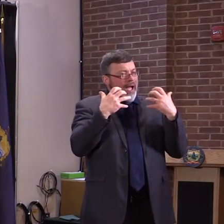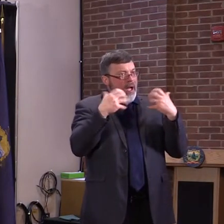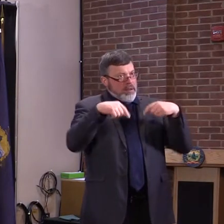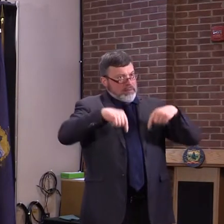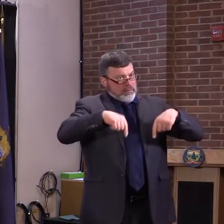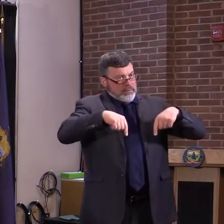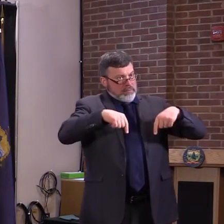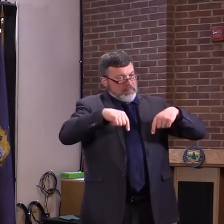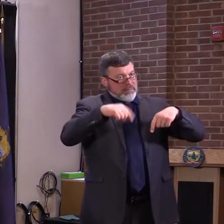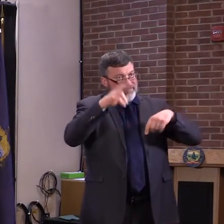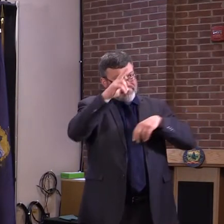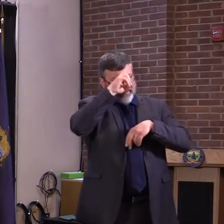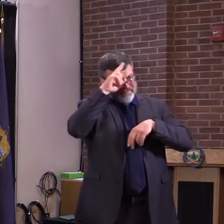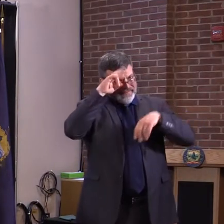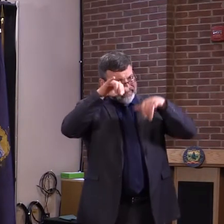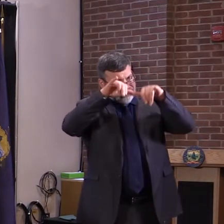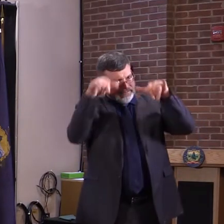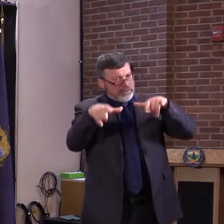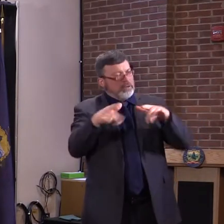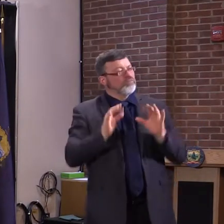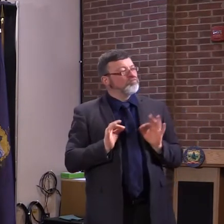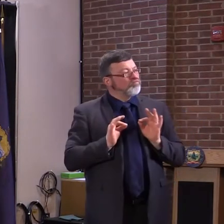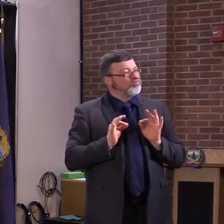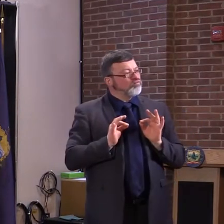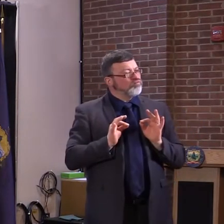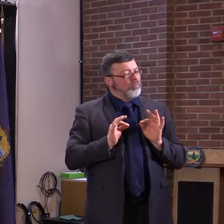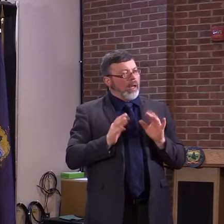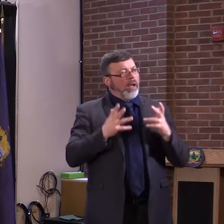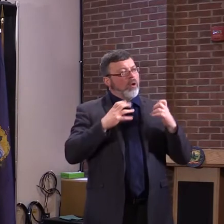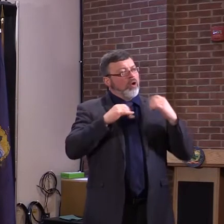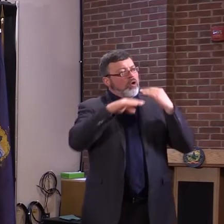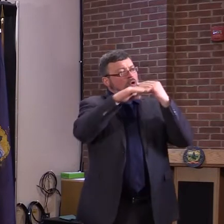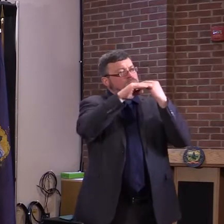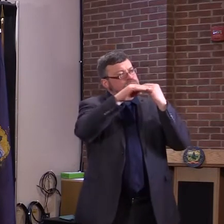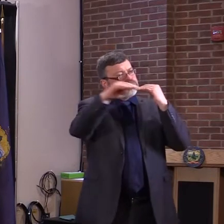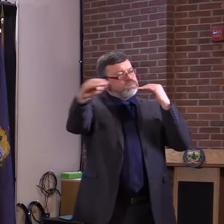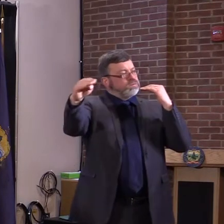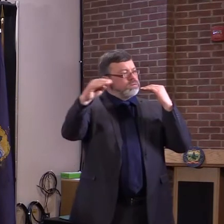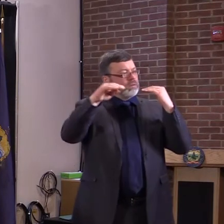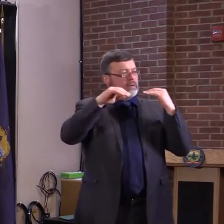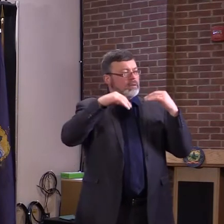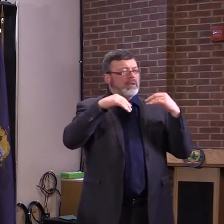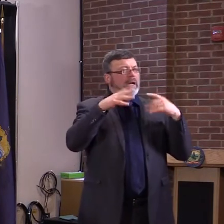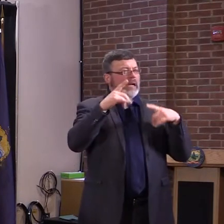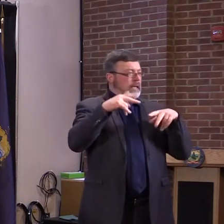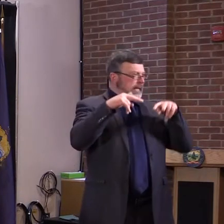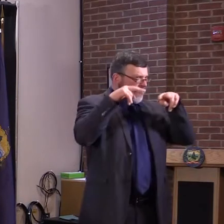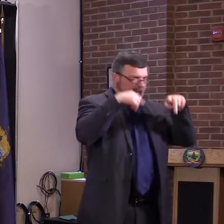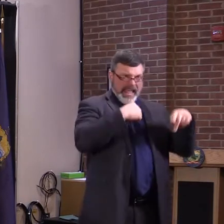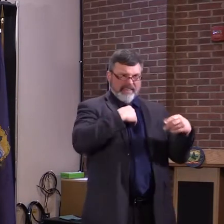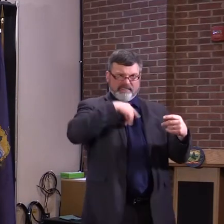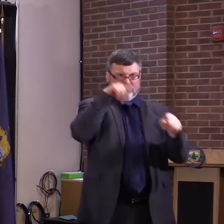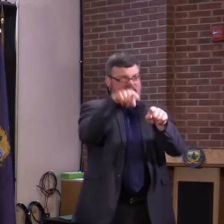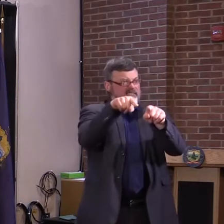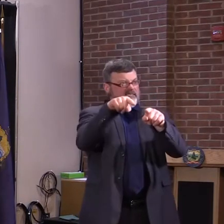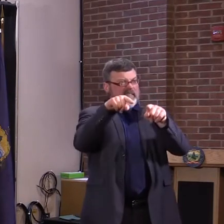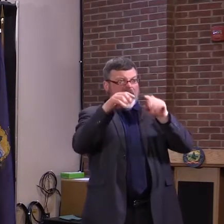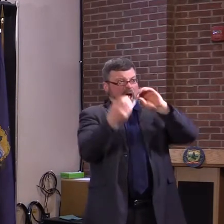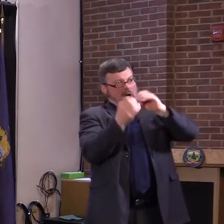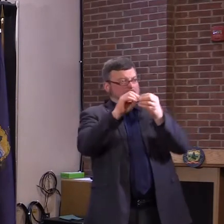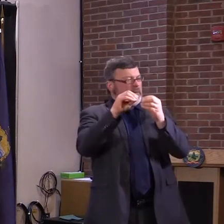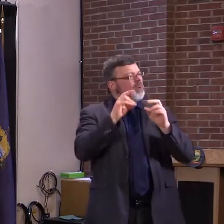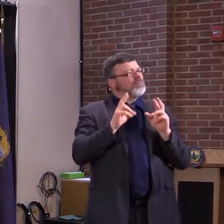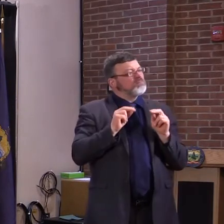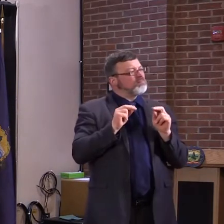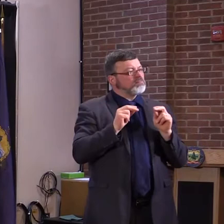number doesn't necessarily indicate that they've indeed rallied and stabilized. The healthcare workforce has been through a heck of a lot